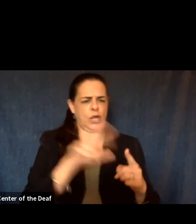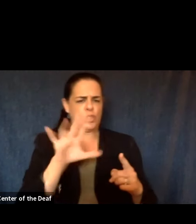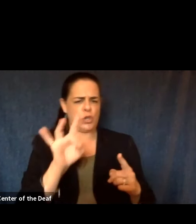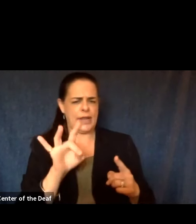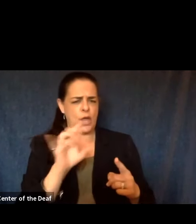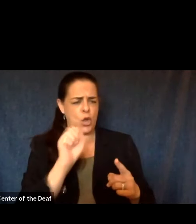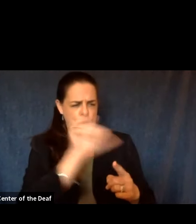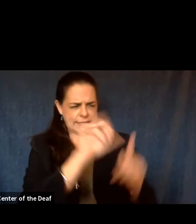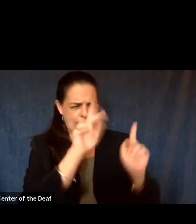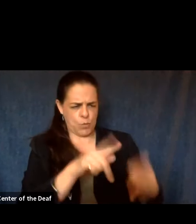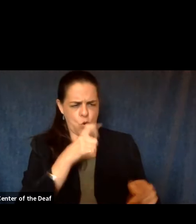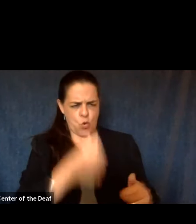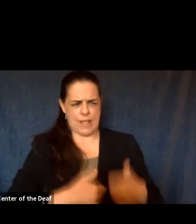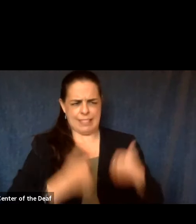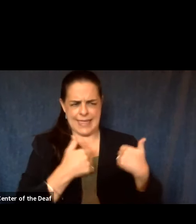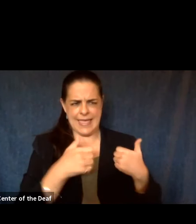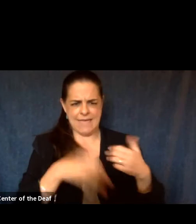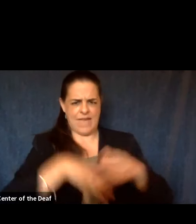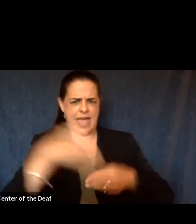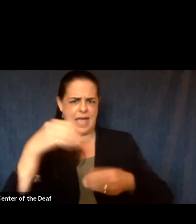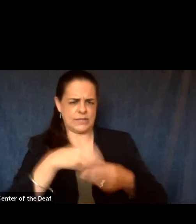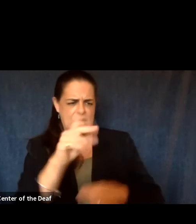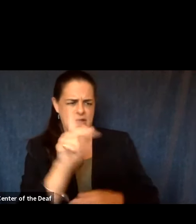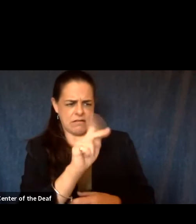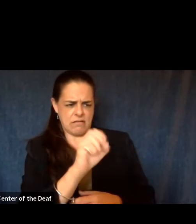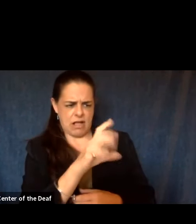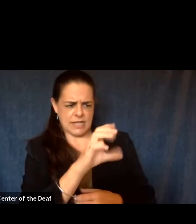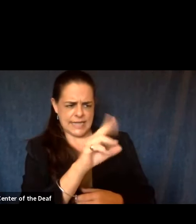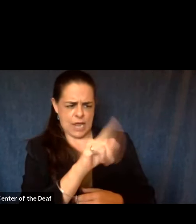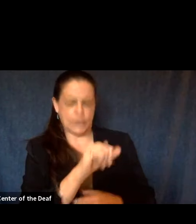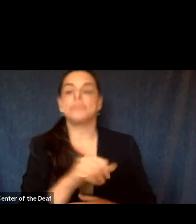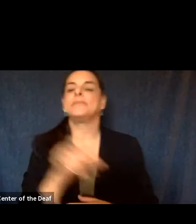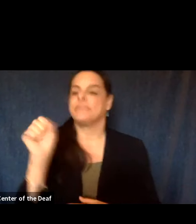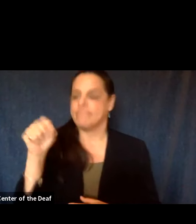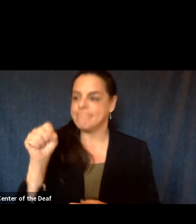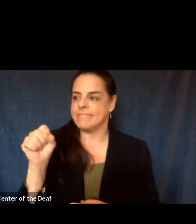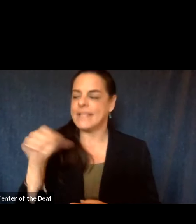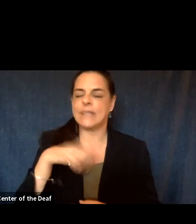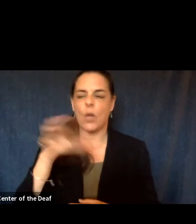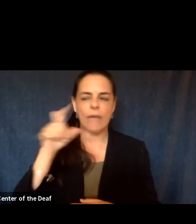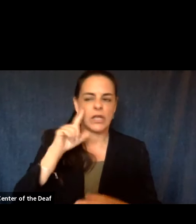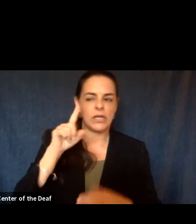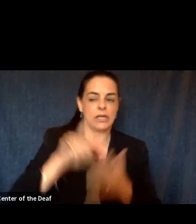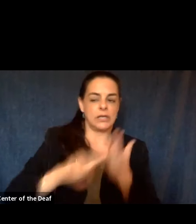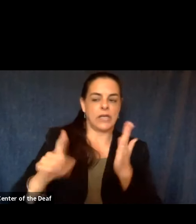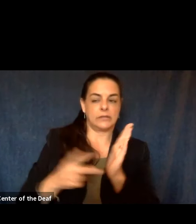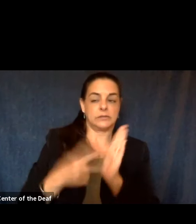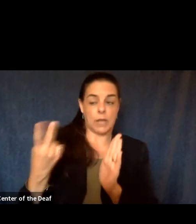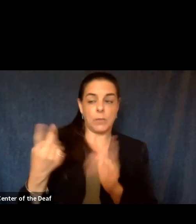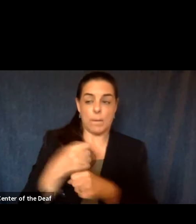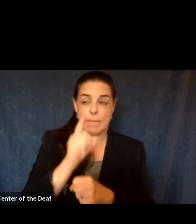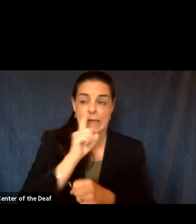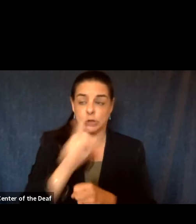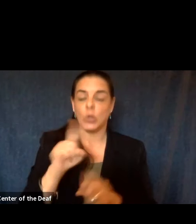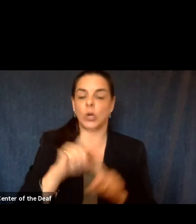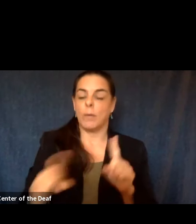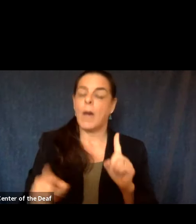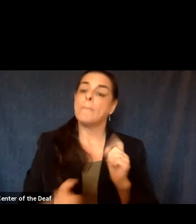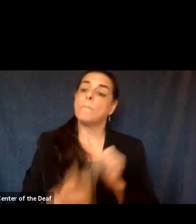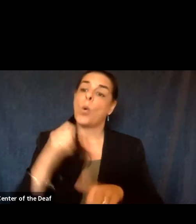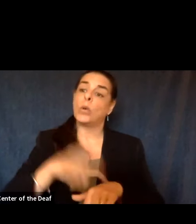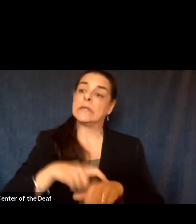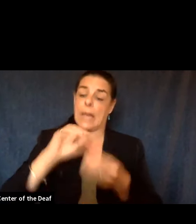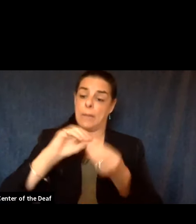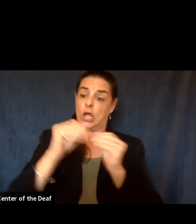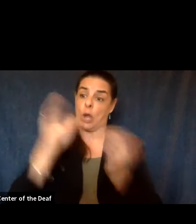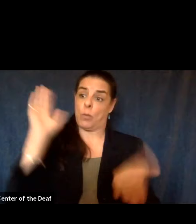living outside Knox County? Yes, I would have to double check with our epidemiology staff, but generally when the